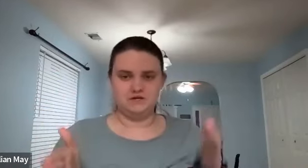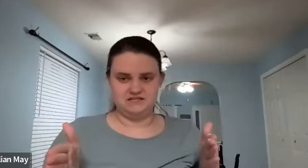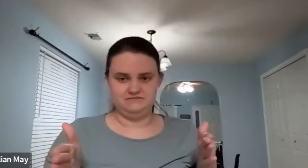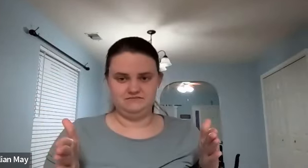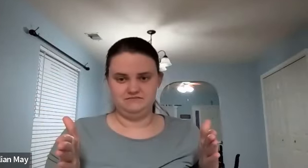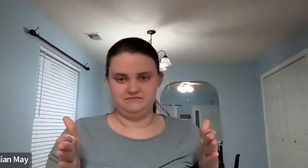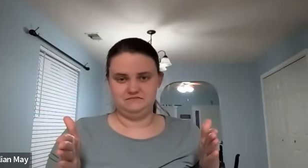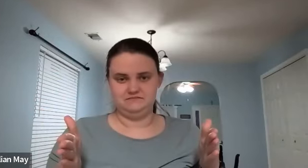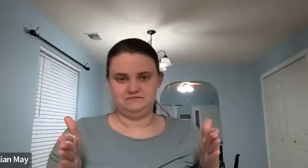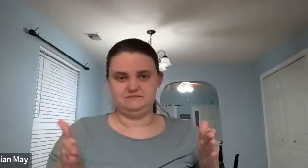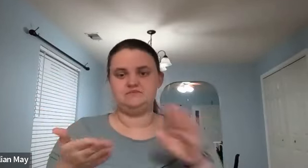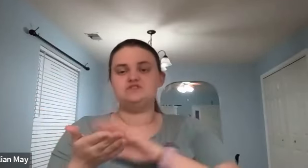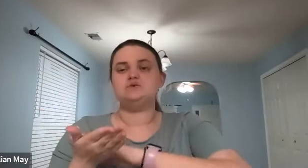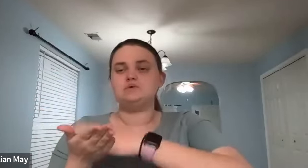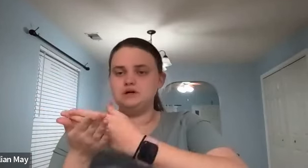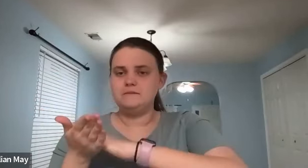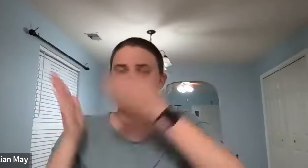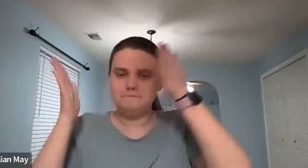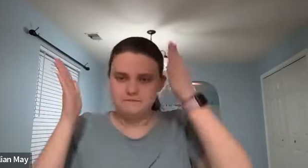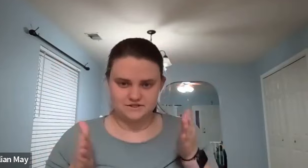person. So cook, person.